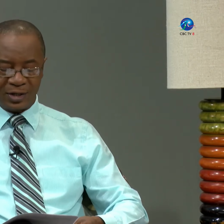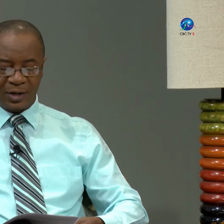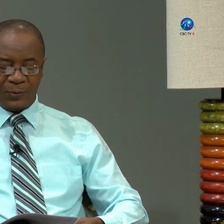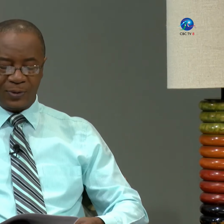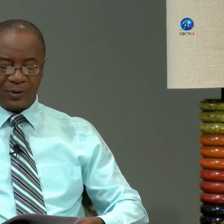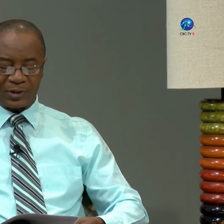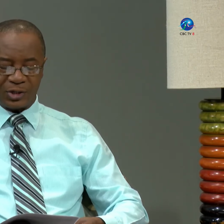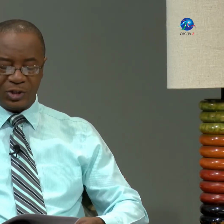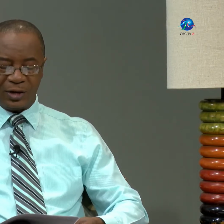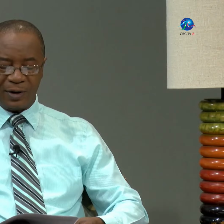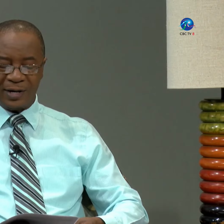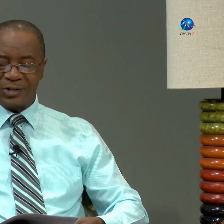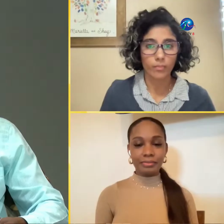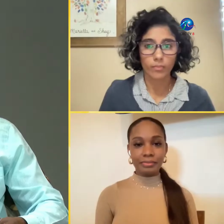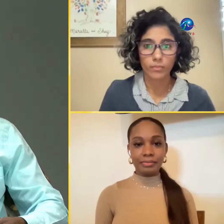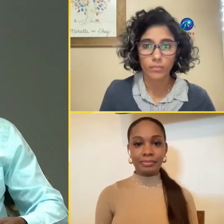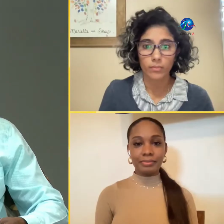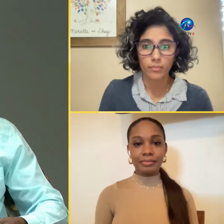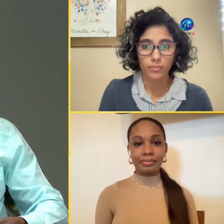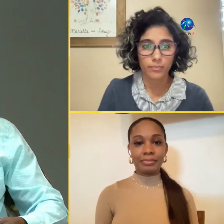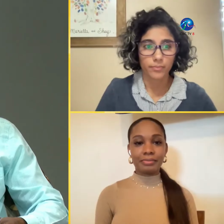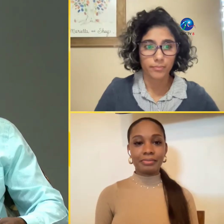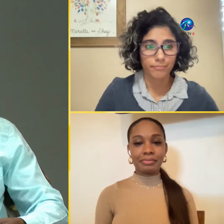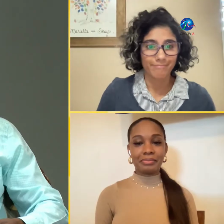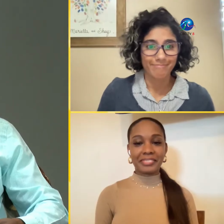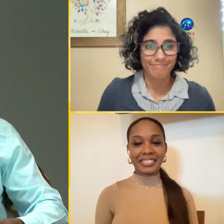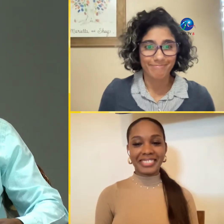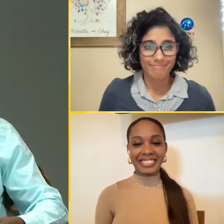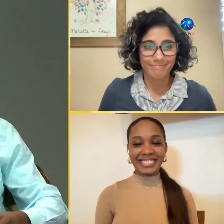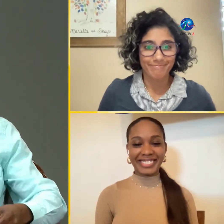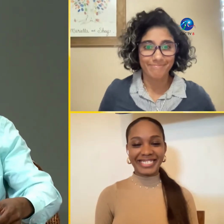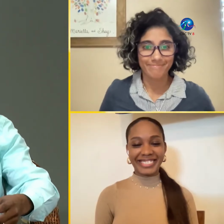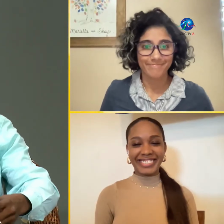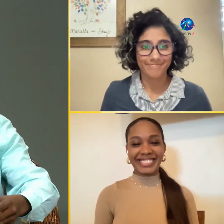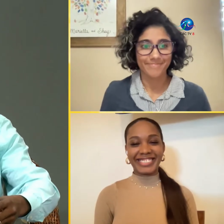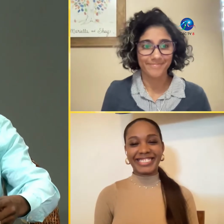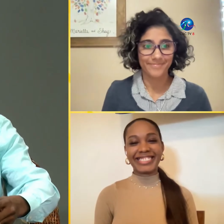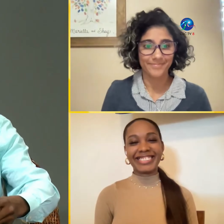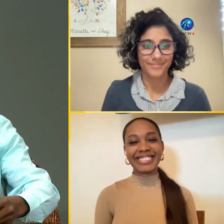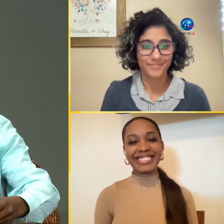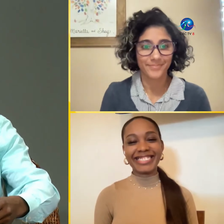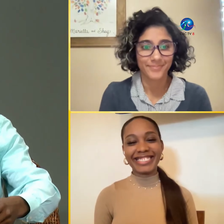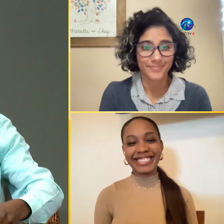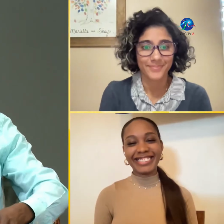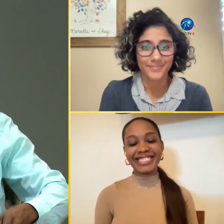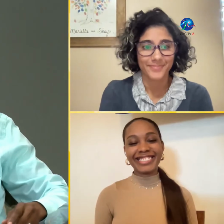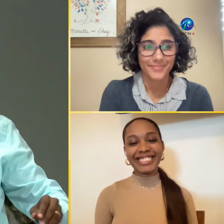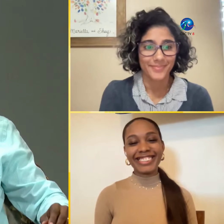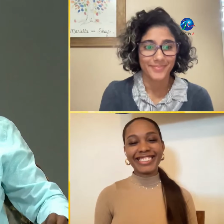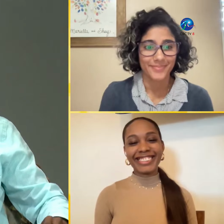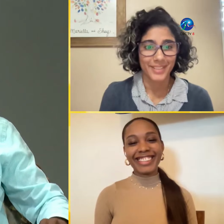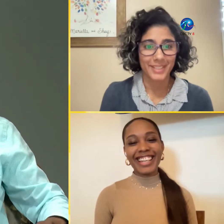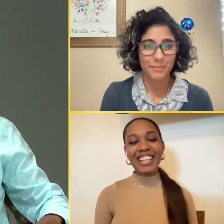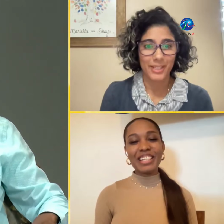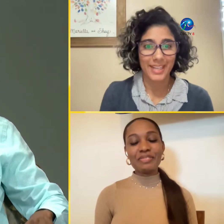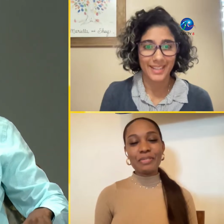and Hearing Centre. With her is Shea Greenidge, we know her the founder and chairman of the Deaf Heart Project. Good morning both of you.